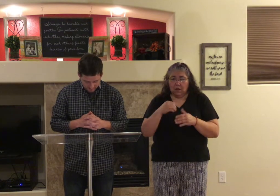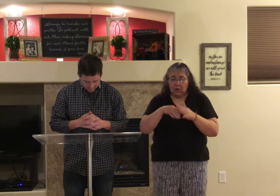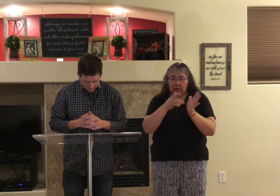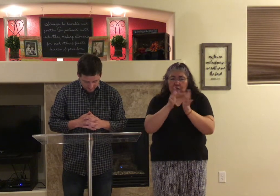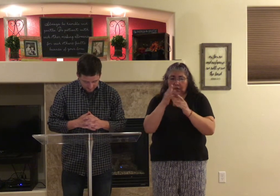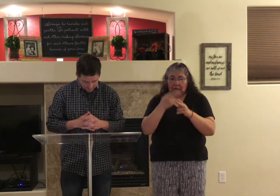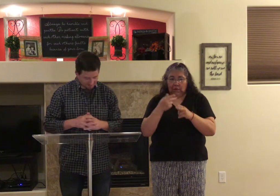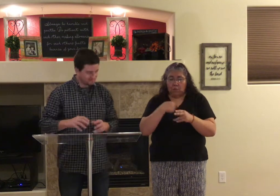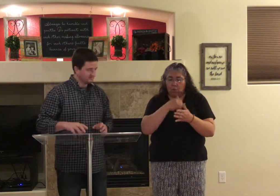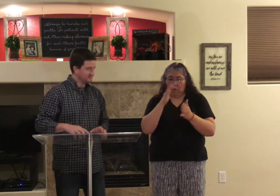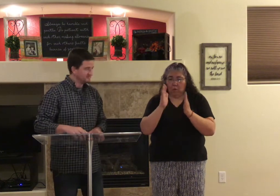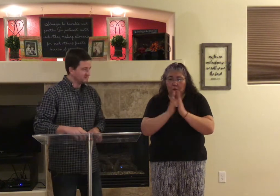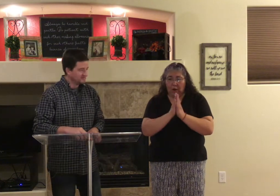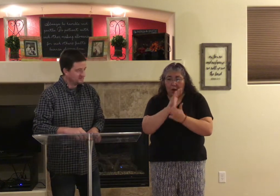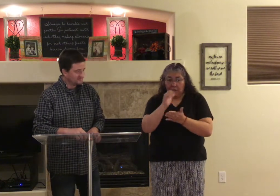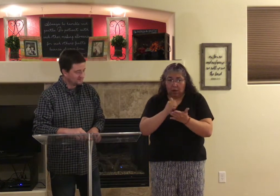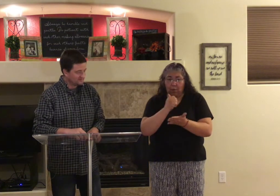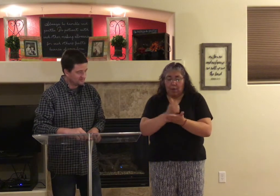Amen.